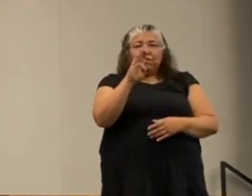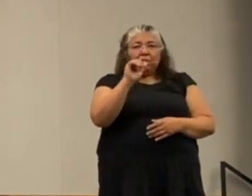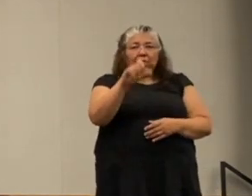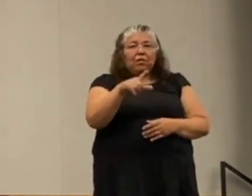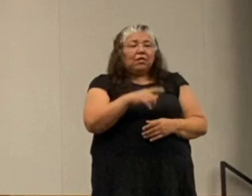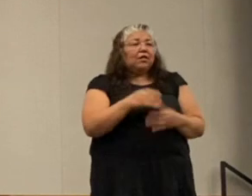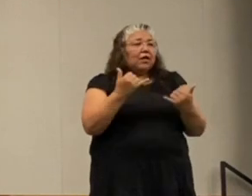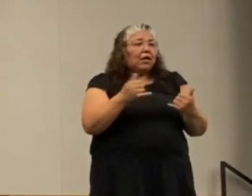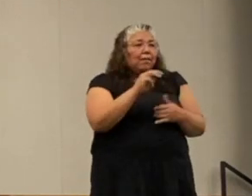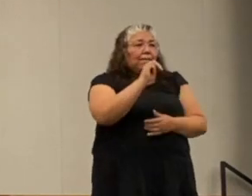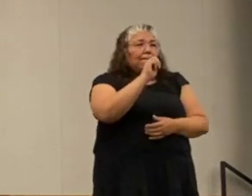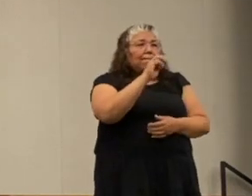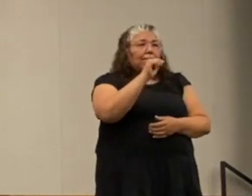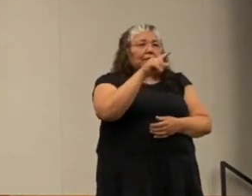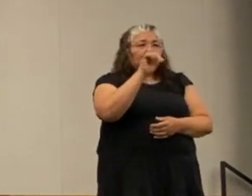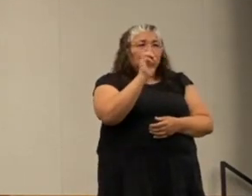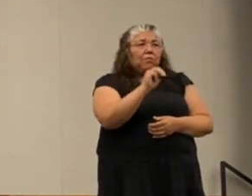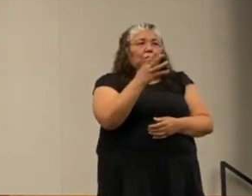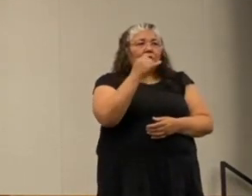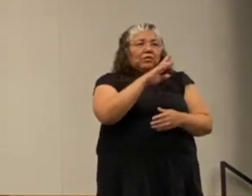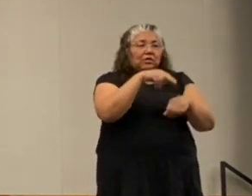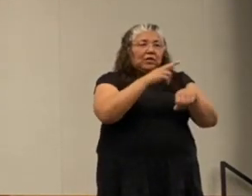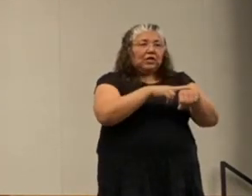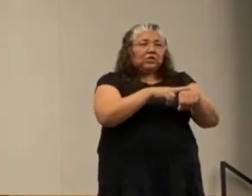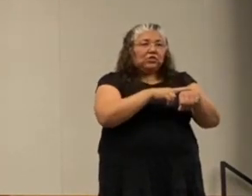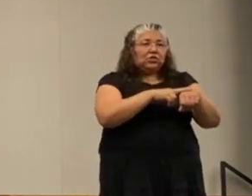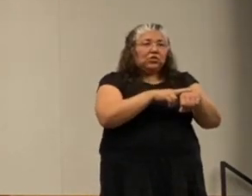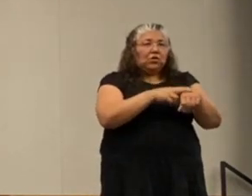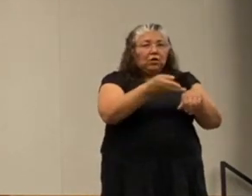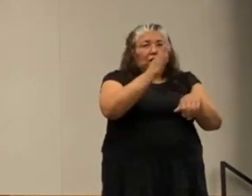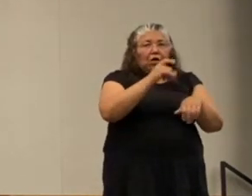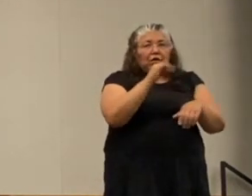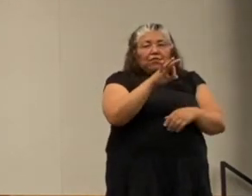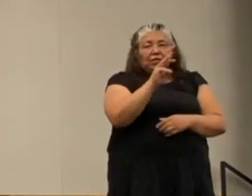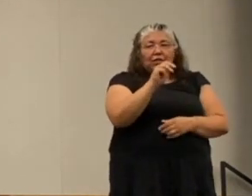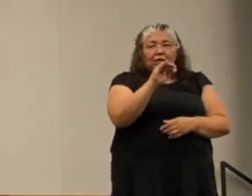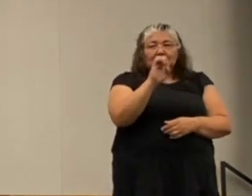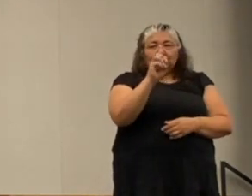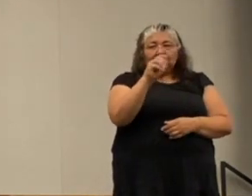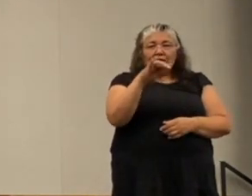Now, Milcom was a national god of the Ammonites.